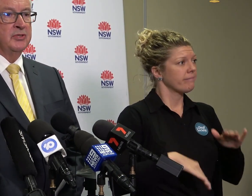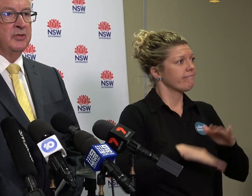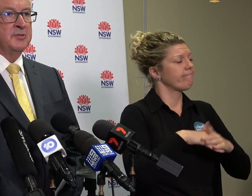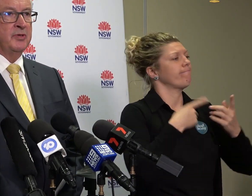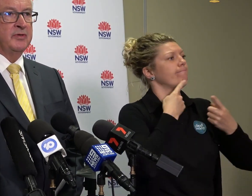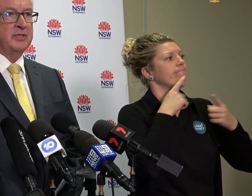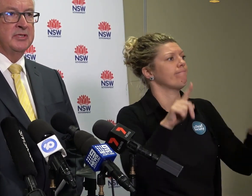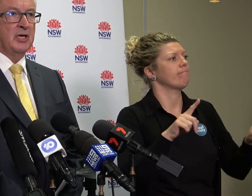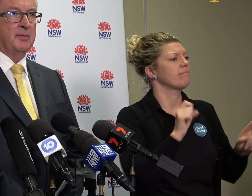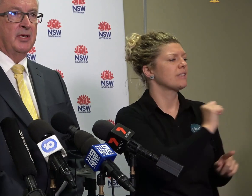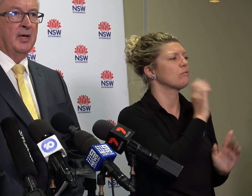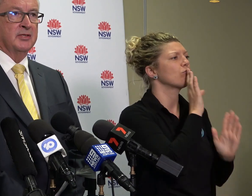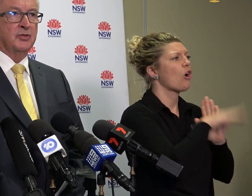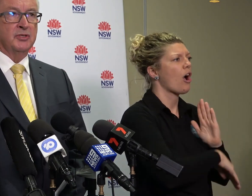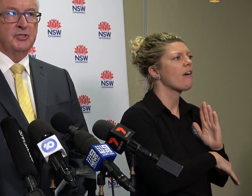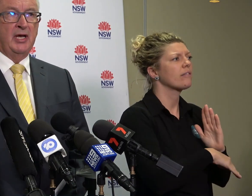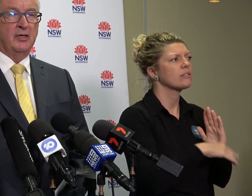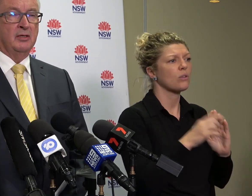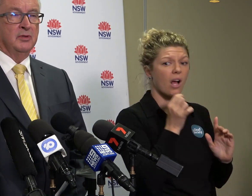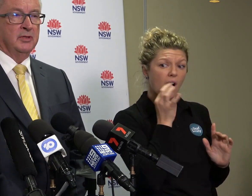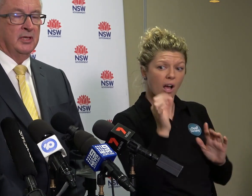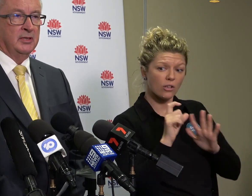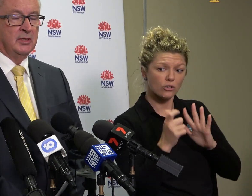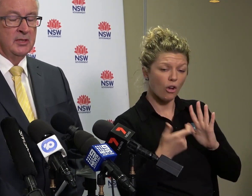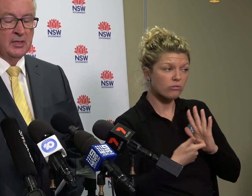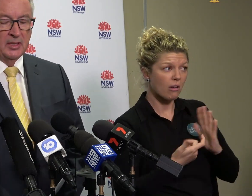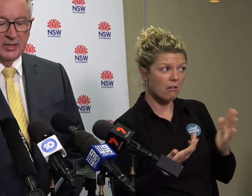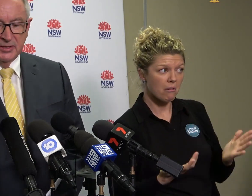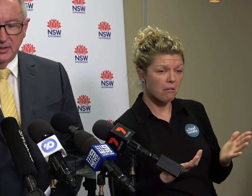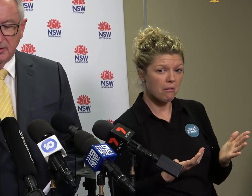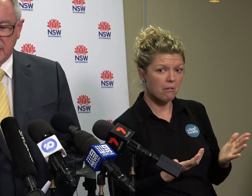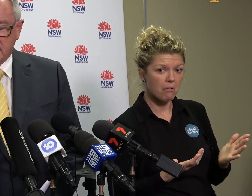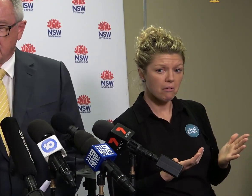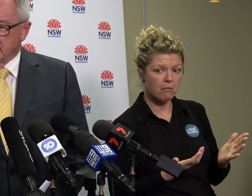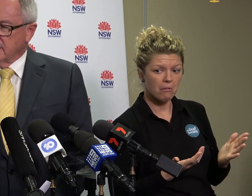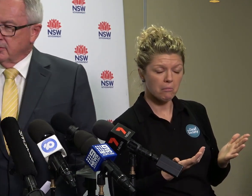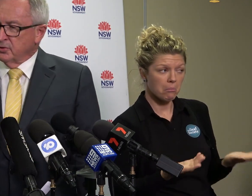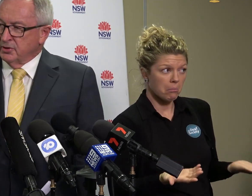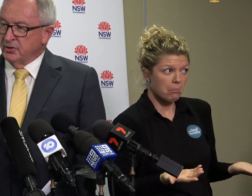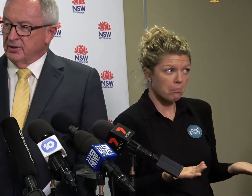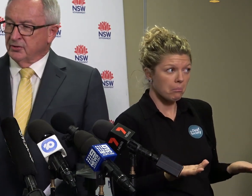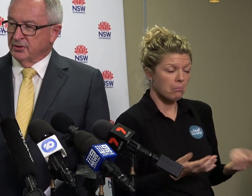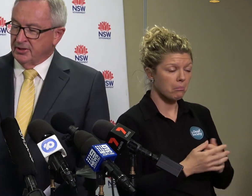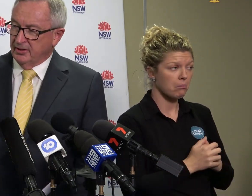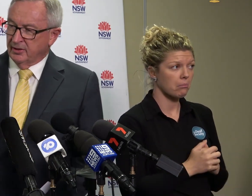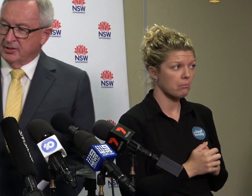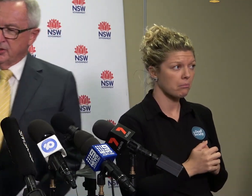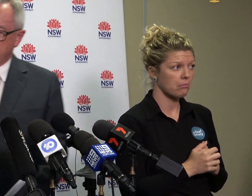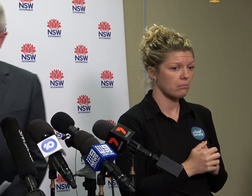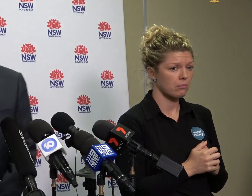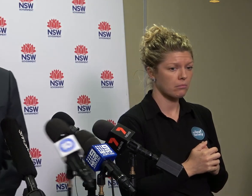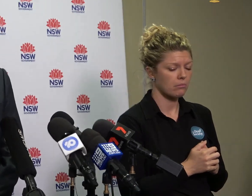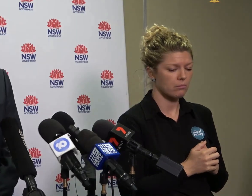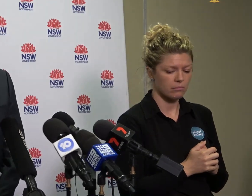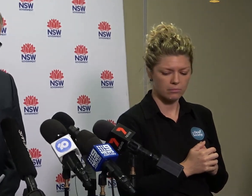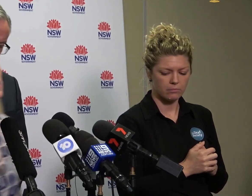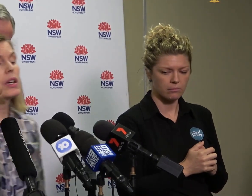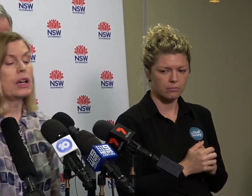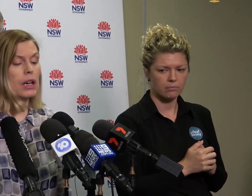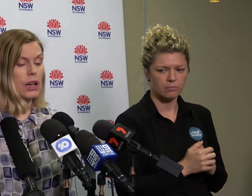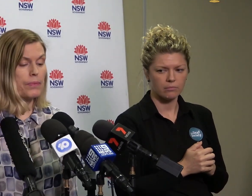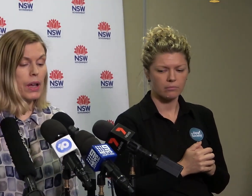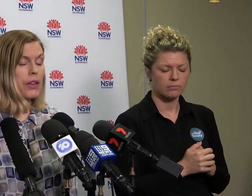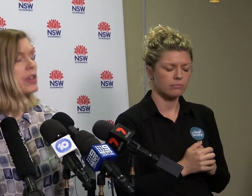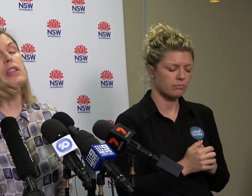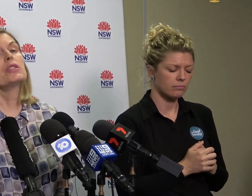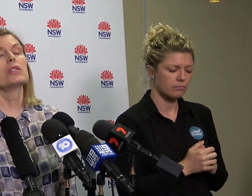traverse into his privacy. So I'm going to ask Dr. Chant. I will actually. What do you think, Dr. Chant? I'll let you take that. Look, I think make